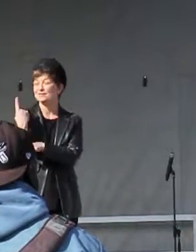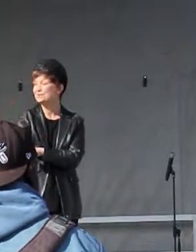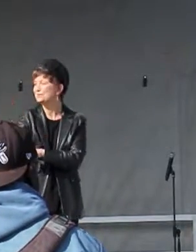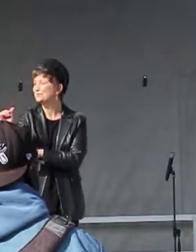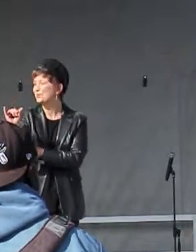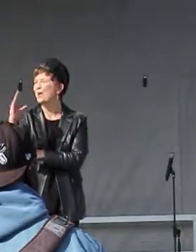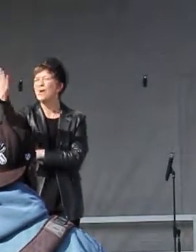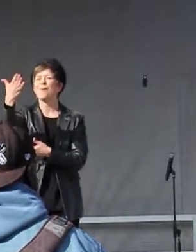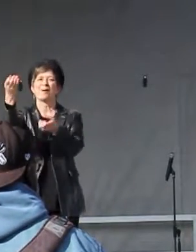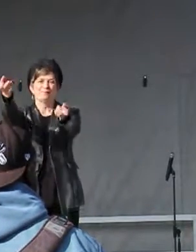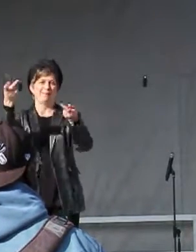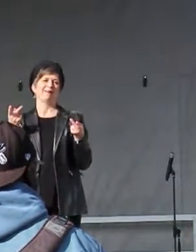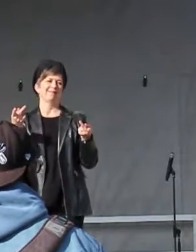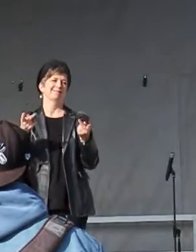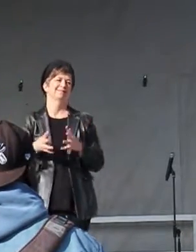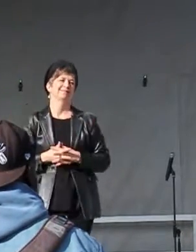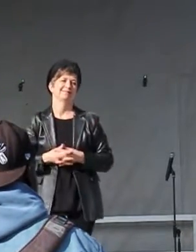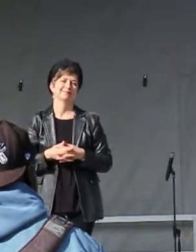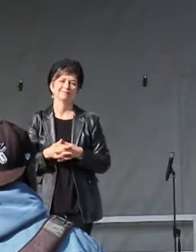year, welcome back.